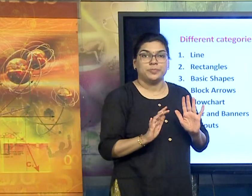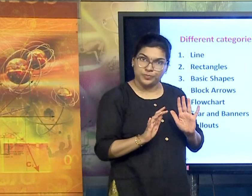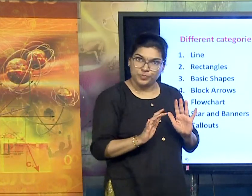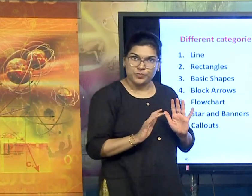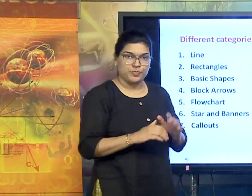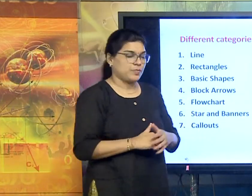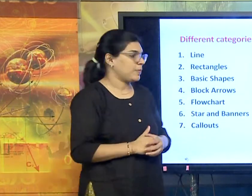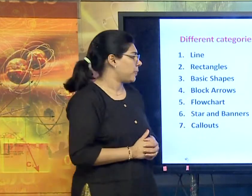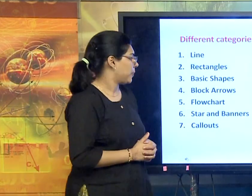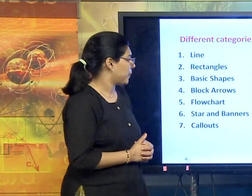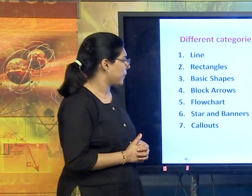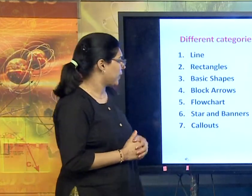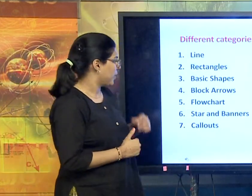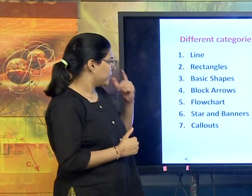one by one yourself.